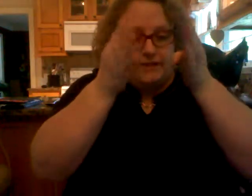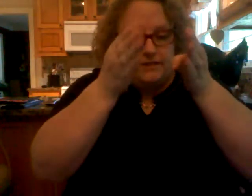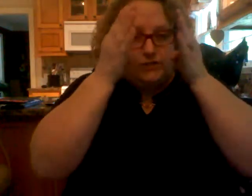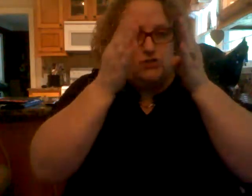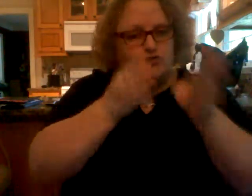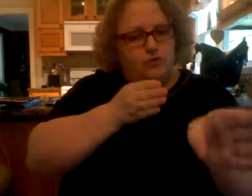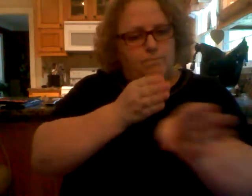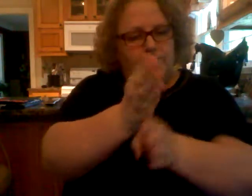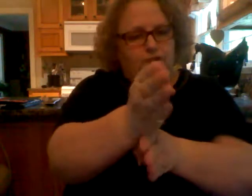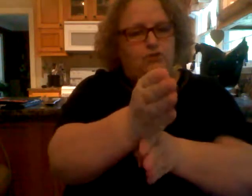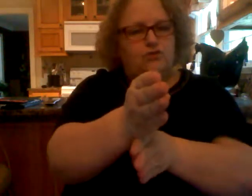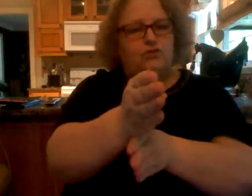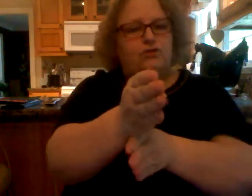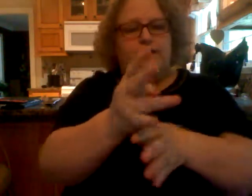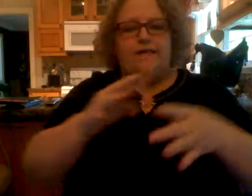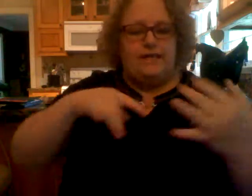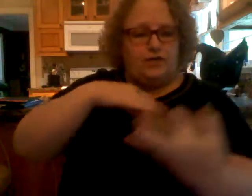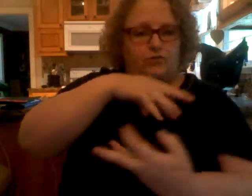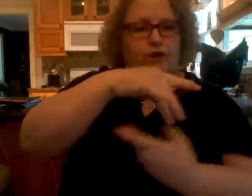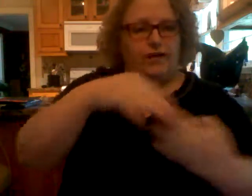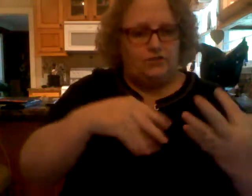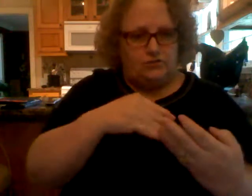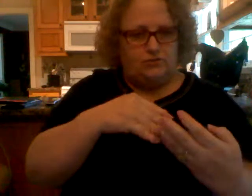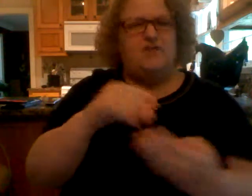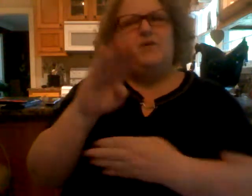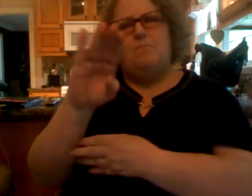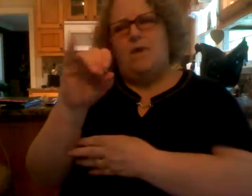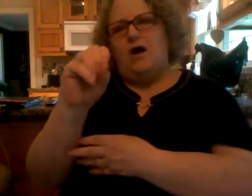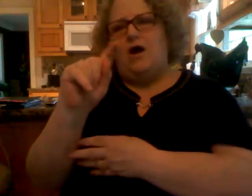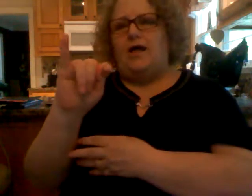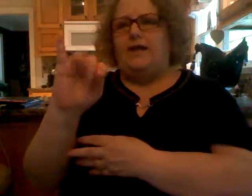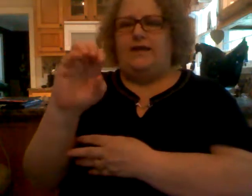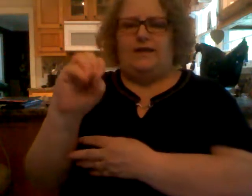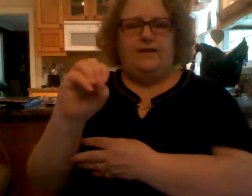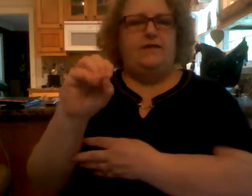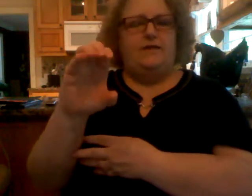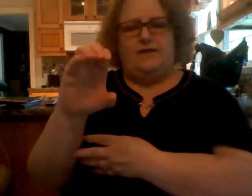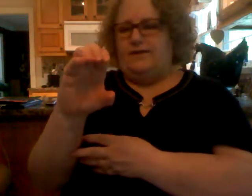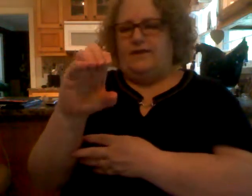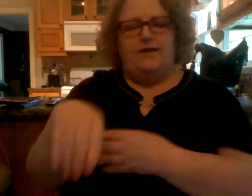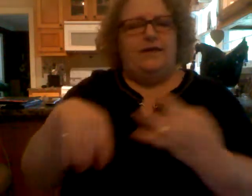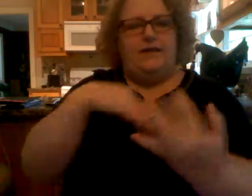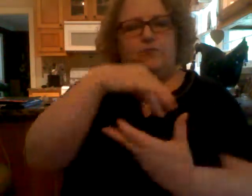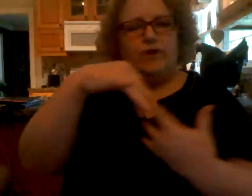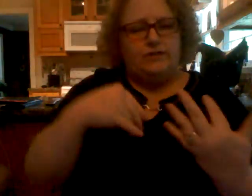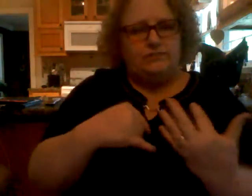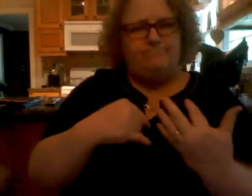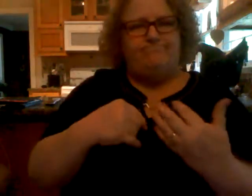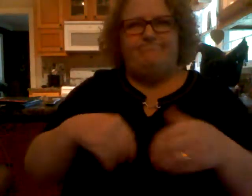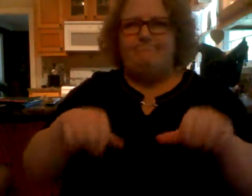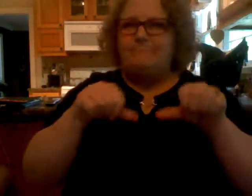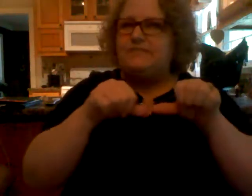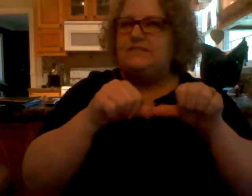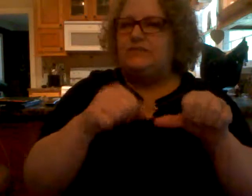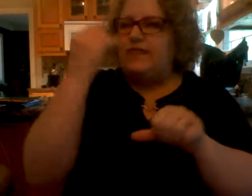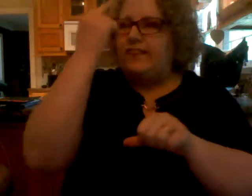those major biotic interactions, you keep thinking of how things are interconnected with one another, you keep thinking about that theme interdependence, and how maybe over